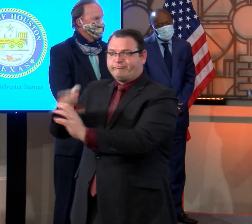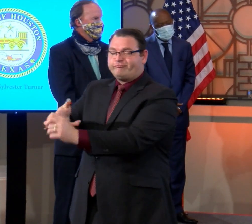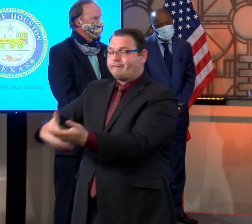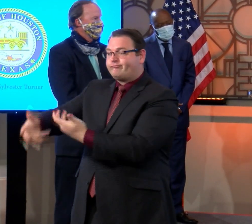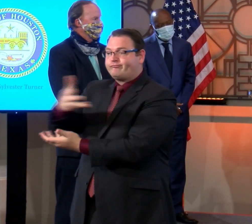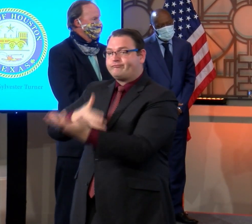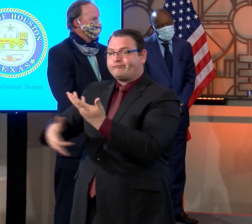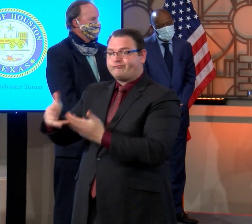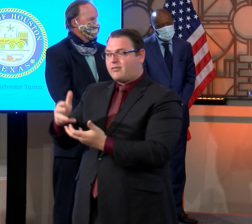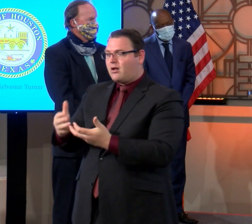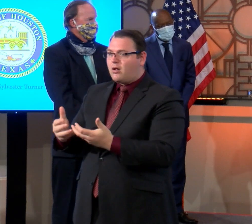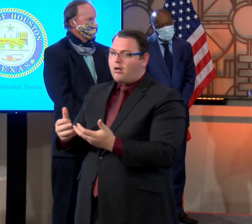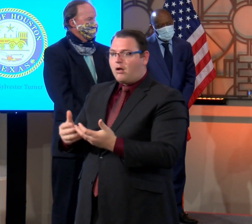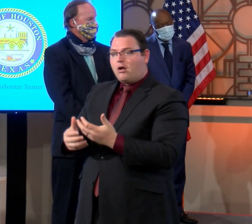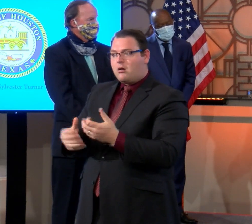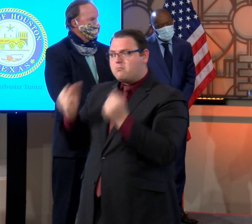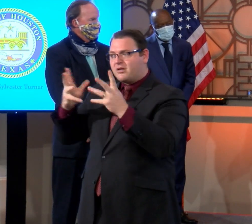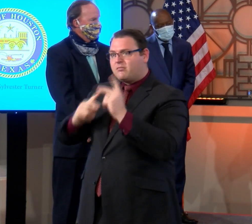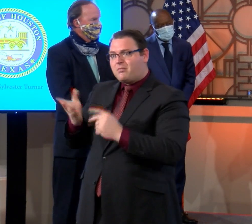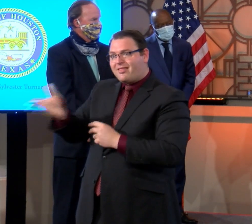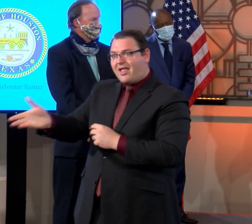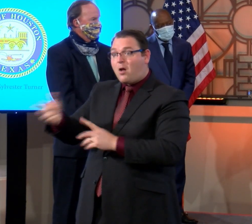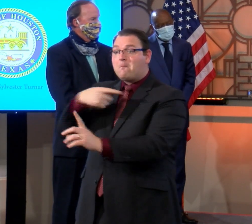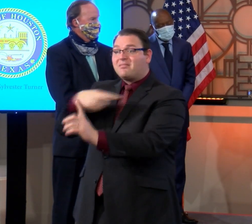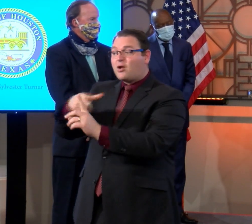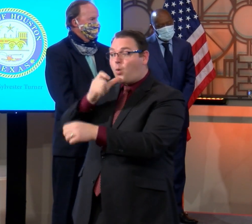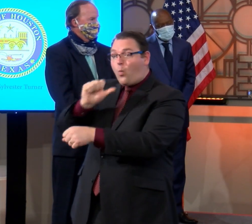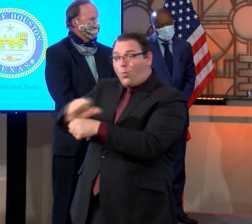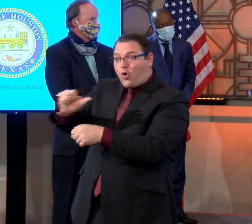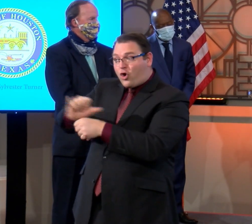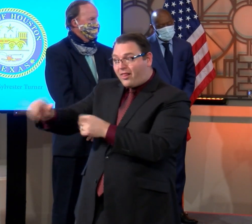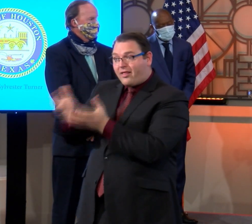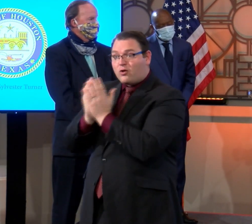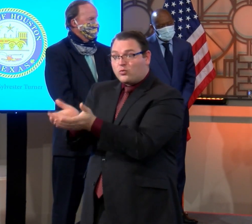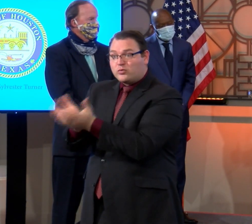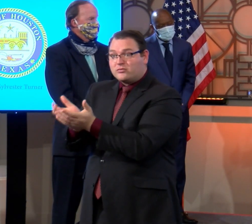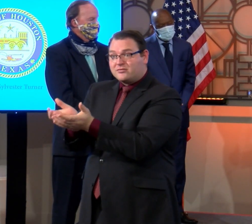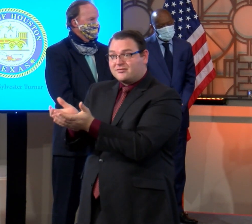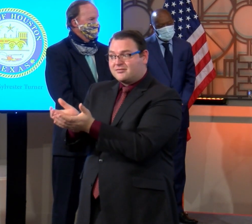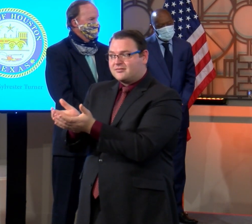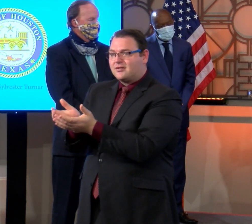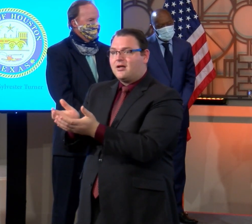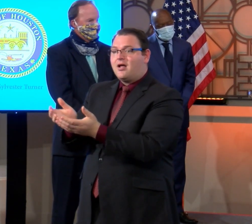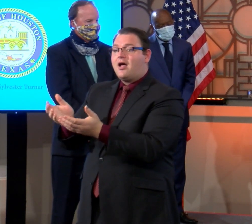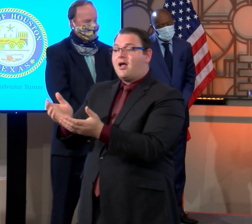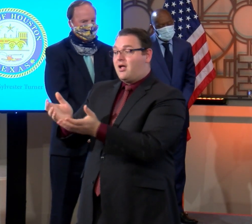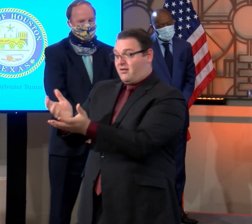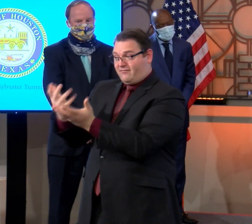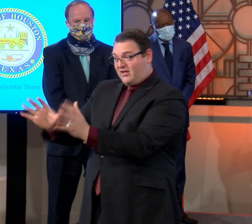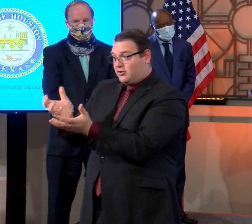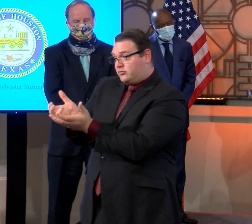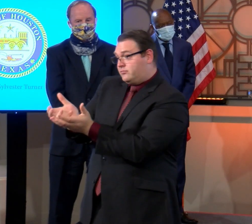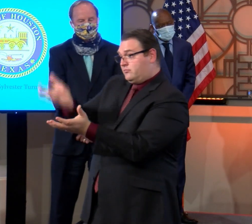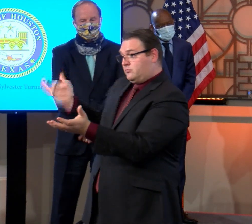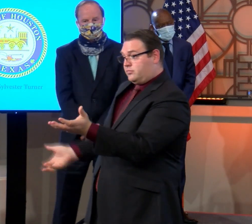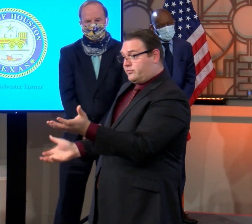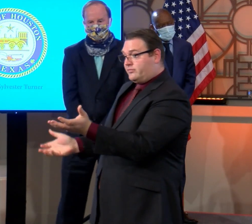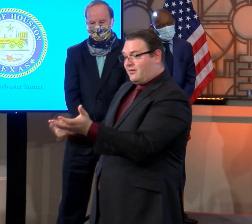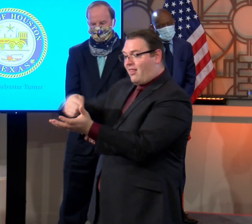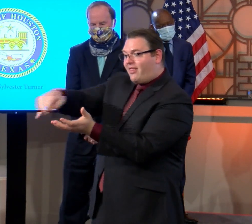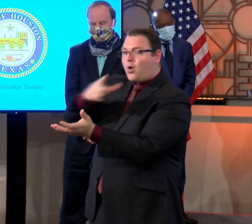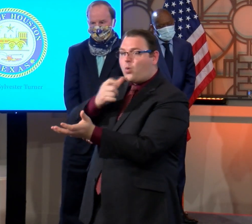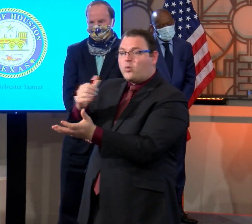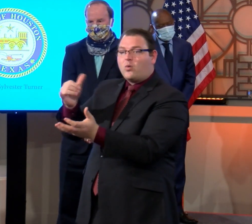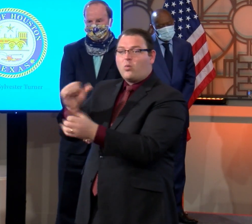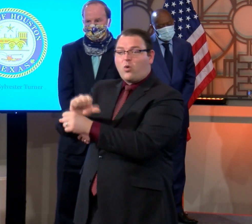that river cruise, and the riverboat crew, who then went on to infect passengers on the next 4 cruises. And